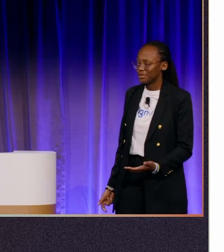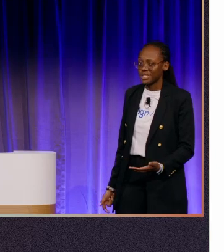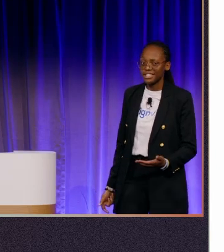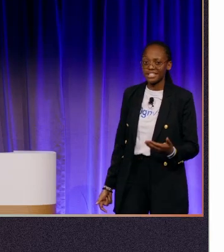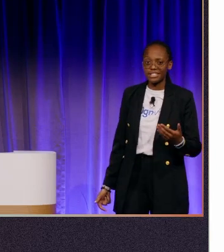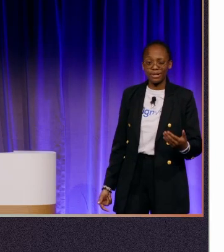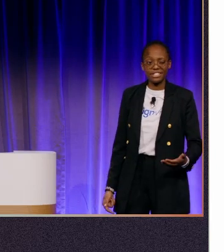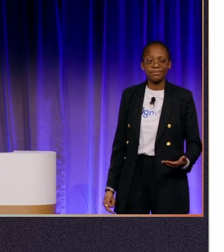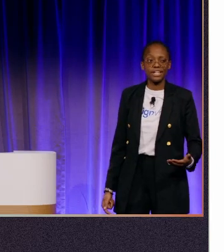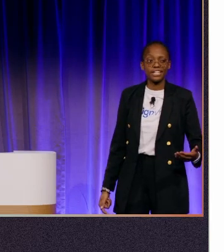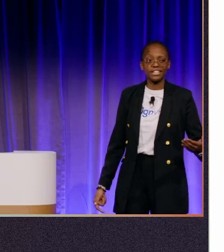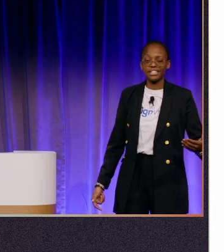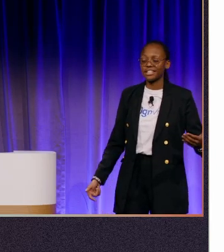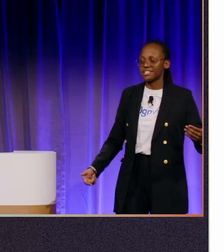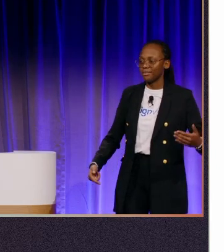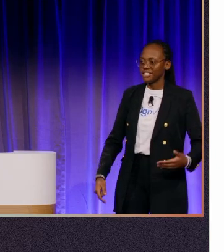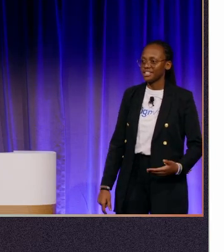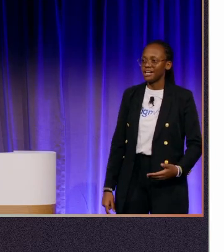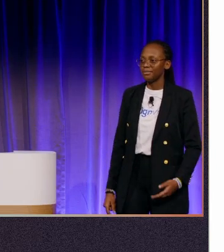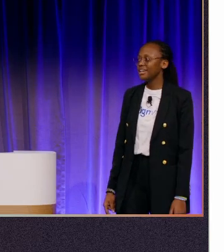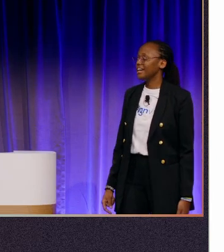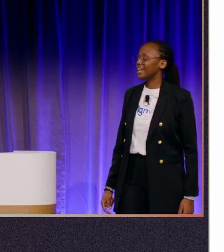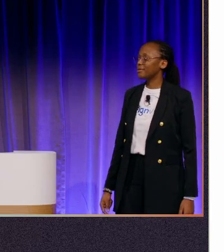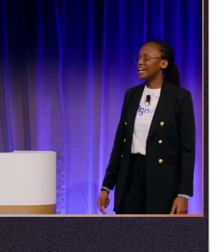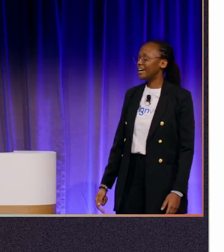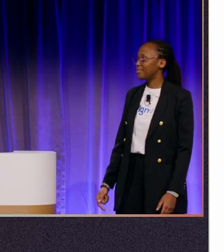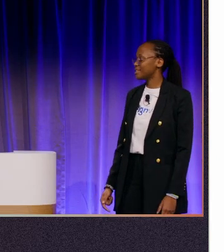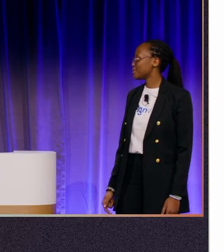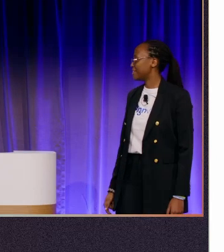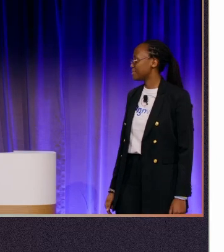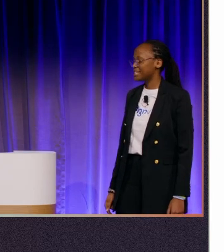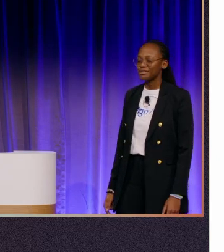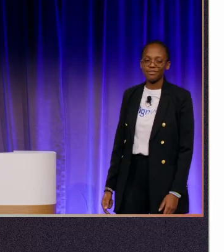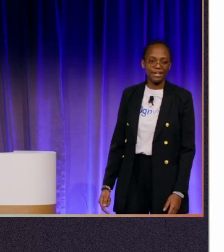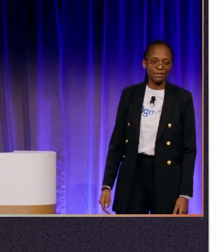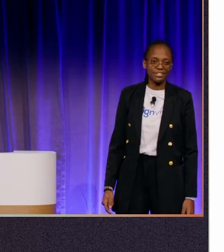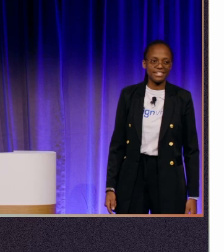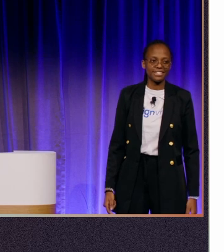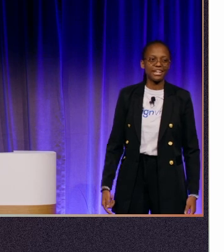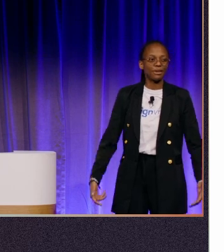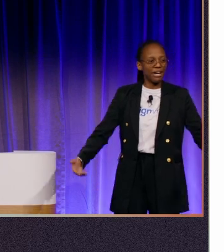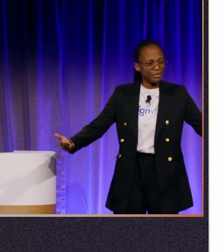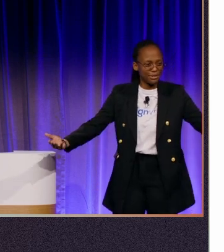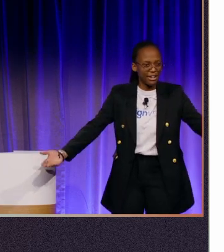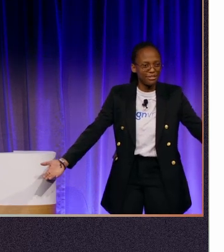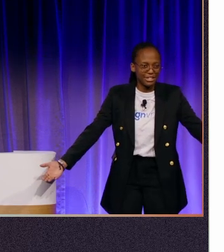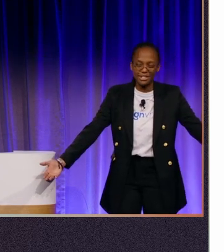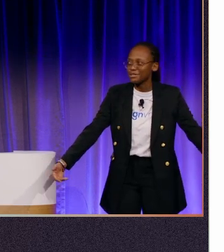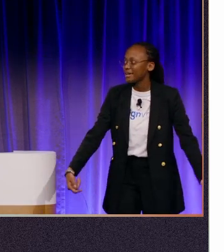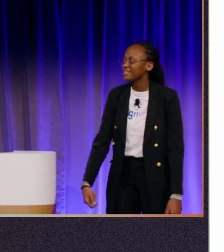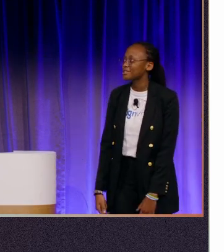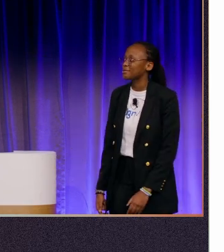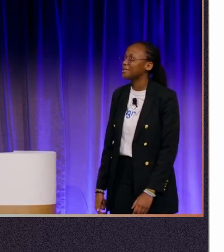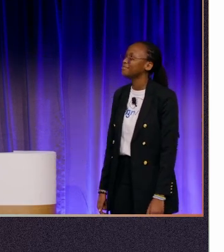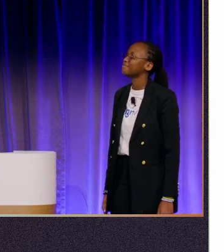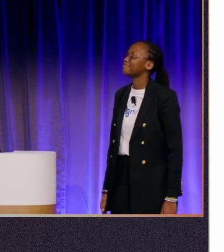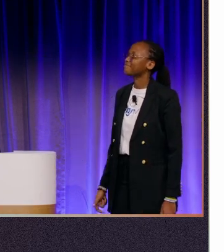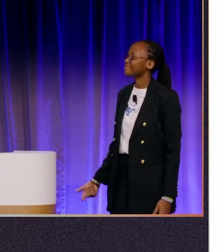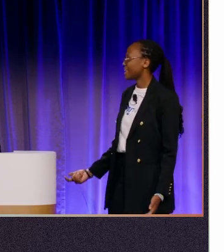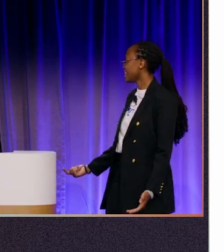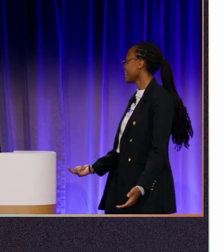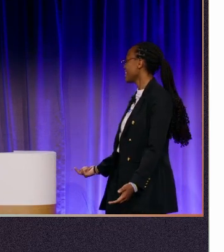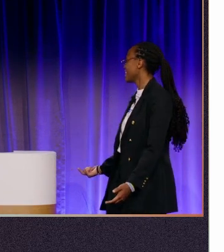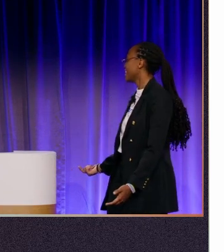is the team of students that participated in this year's Imagine Cup. And we are happy to have made it to the final stage, and we are happy to have you listen to us as well.